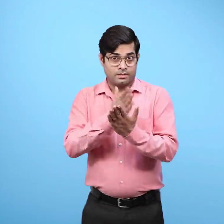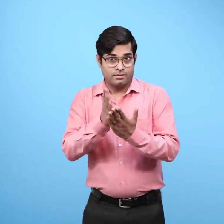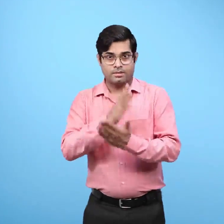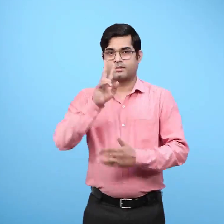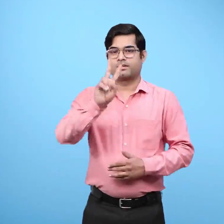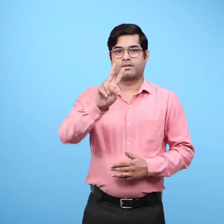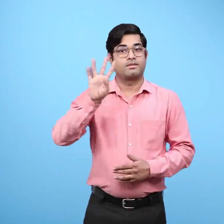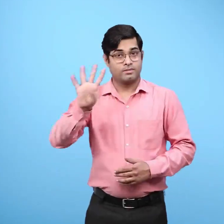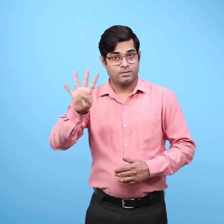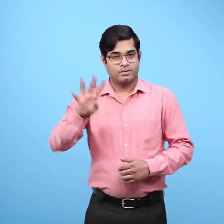Page 24.